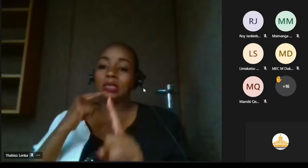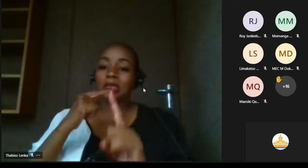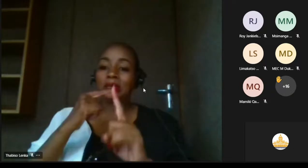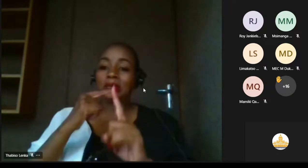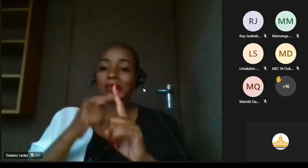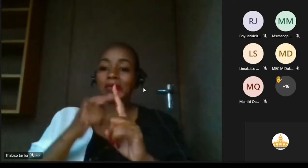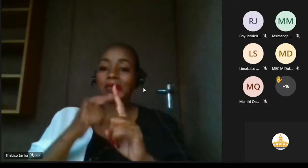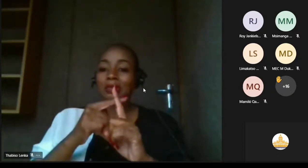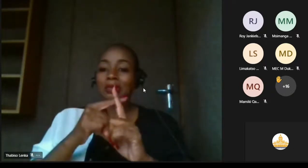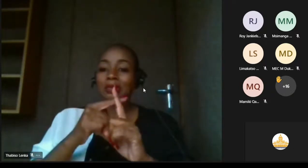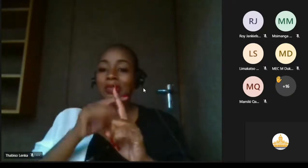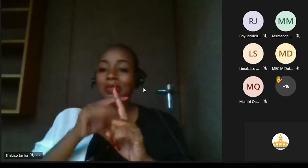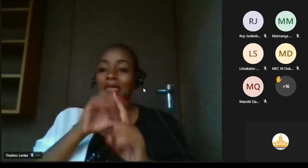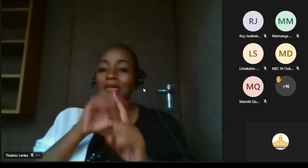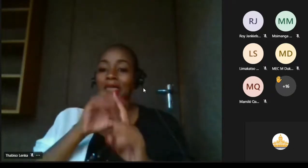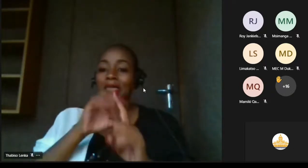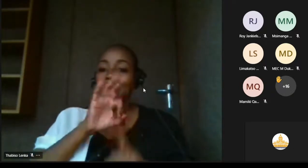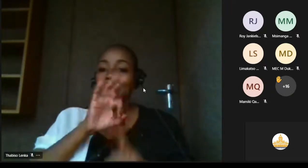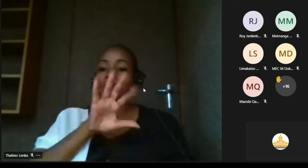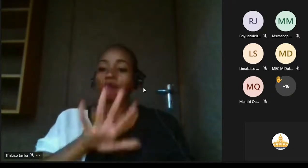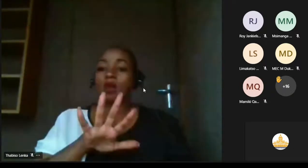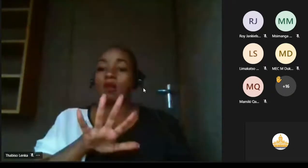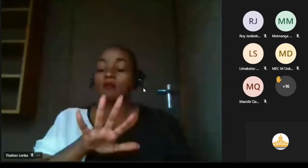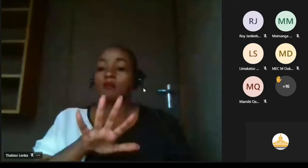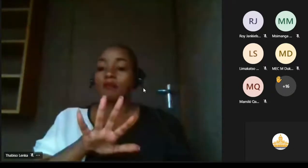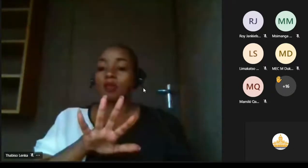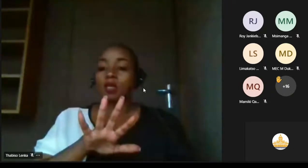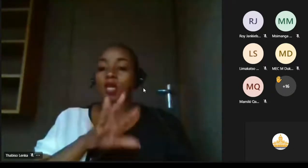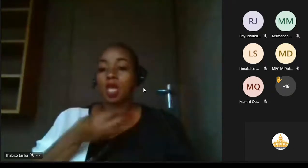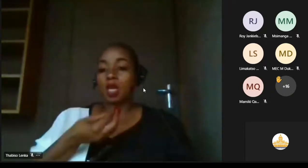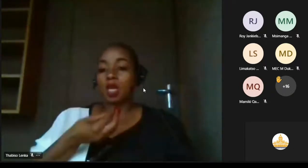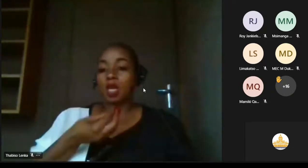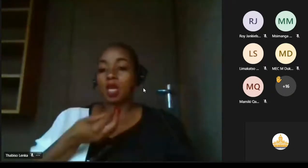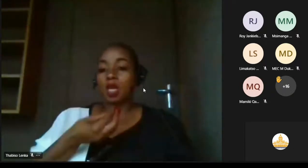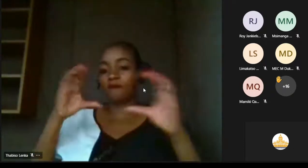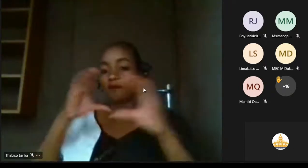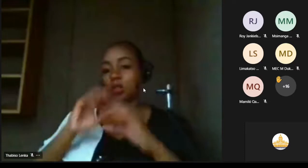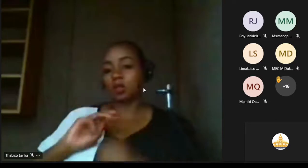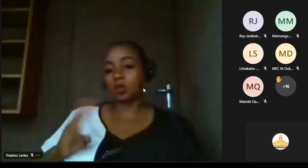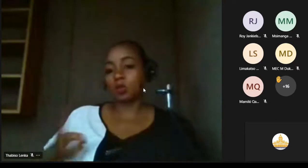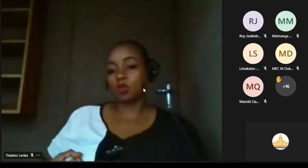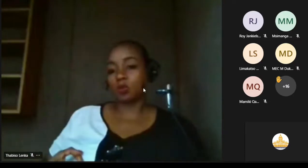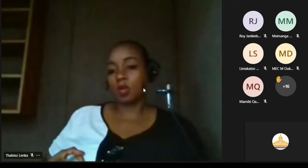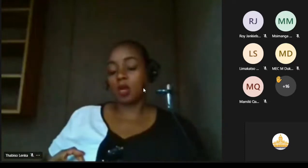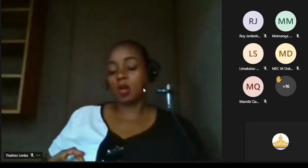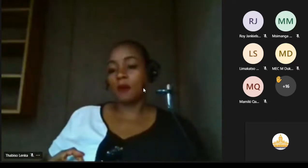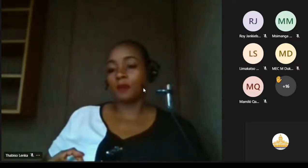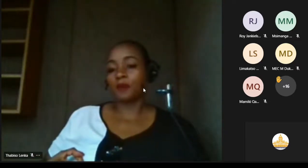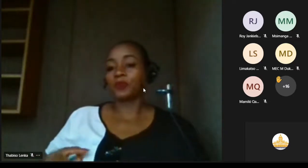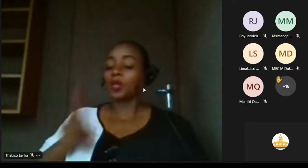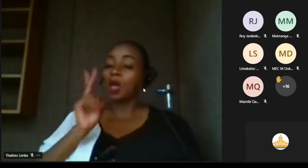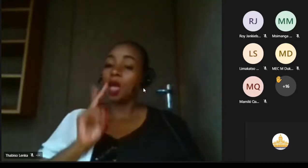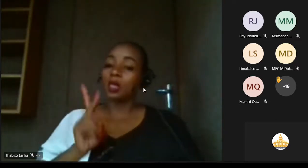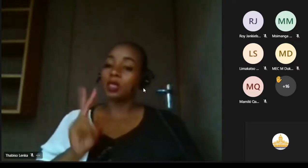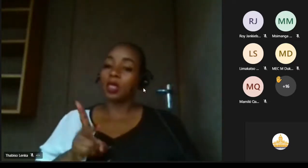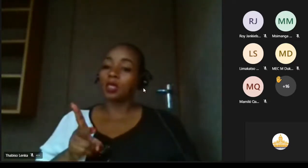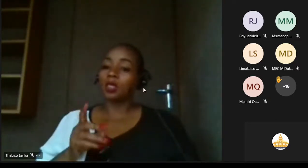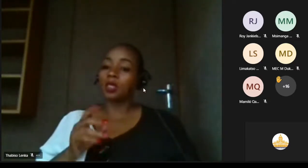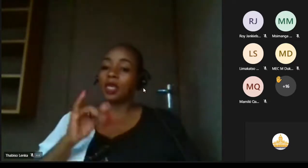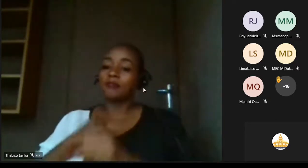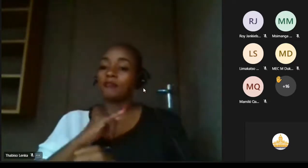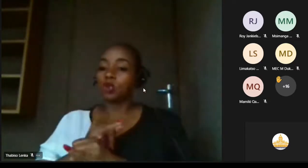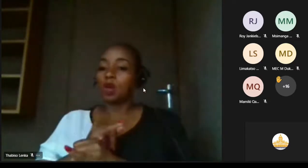bias towards youth and women. focused attention on finance link